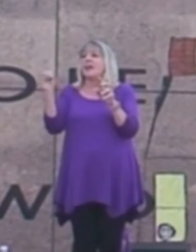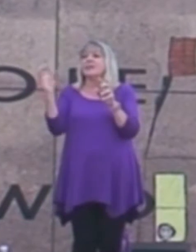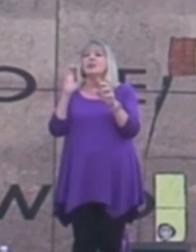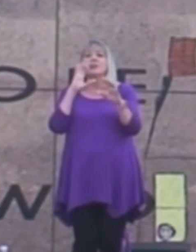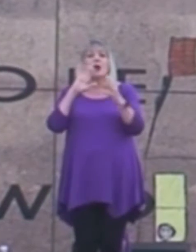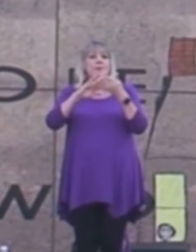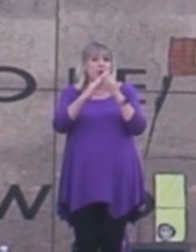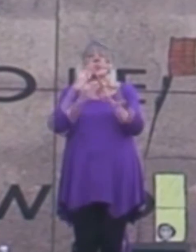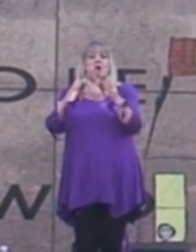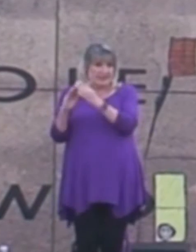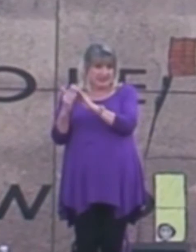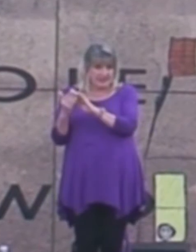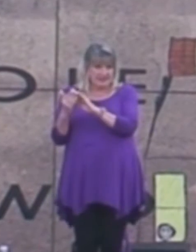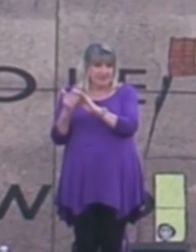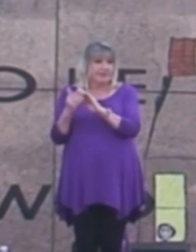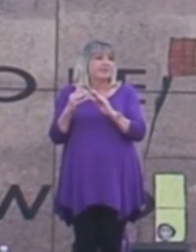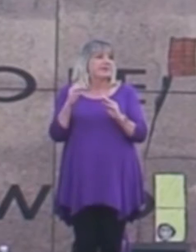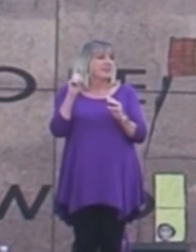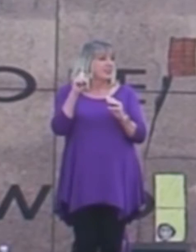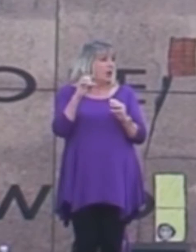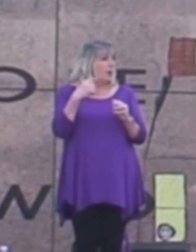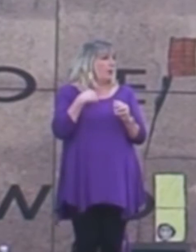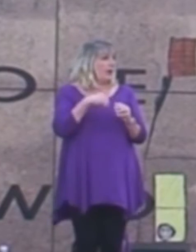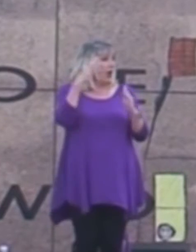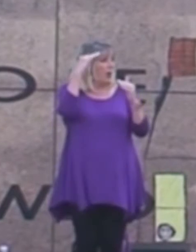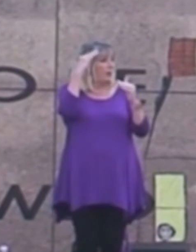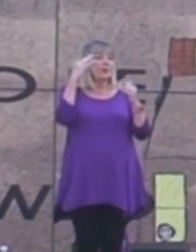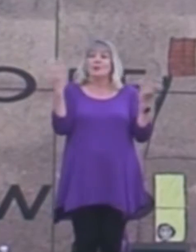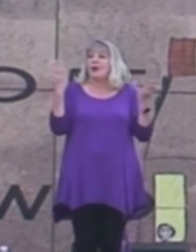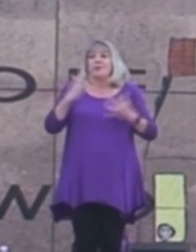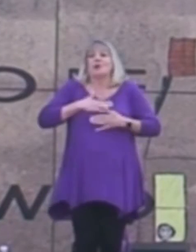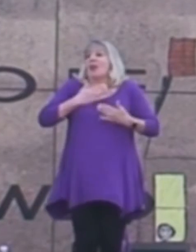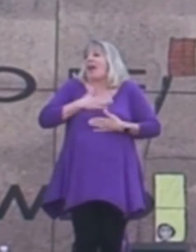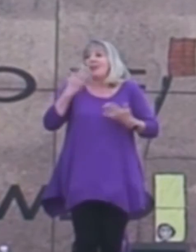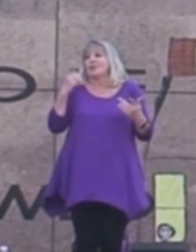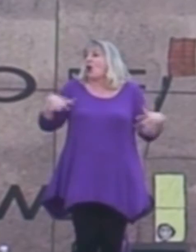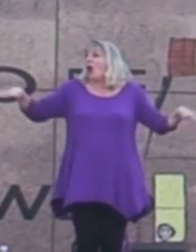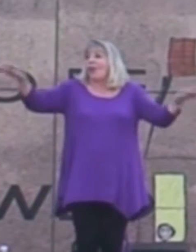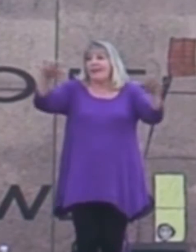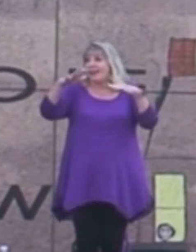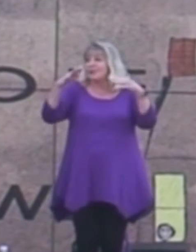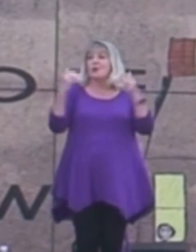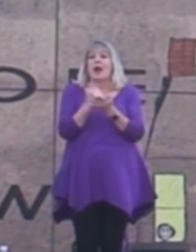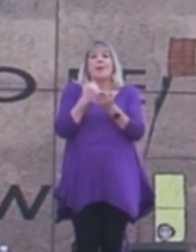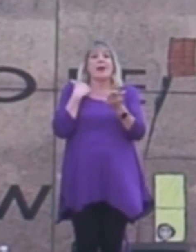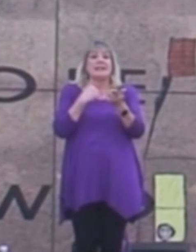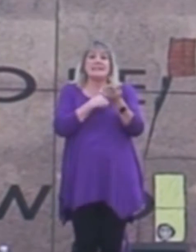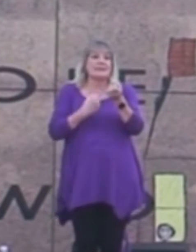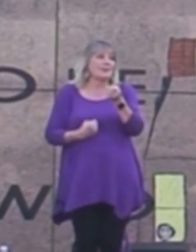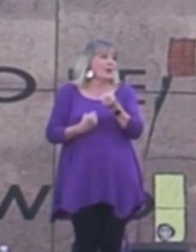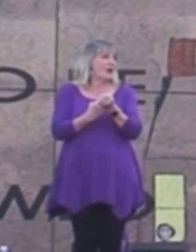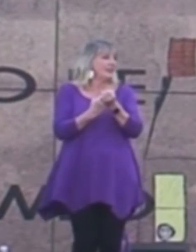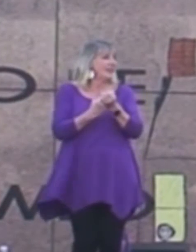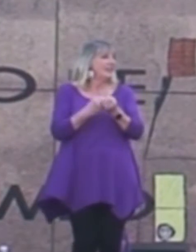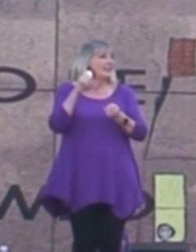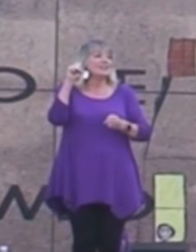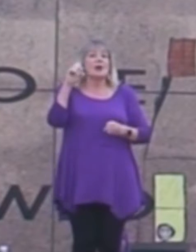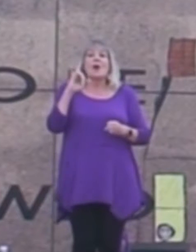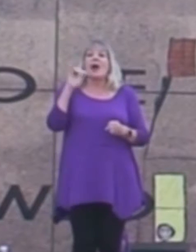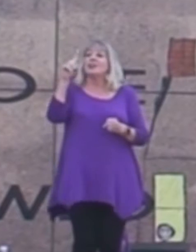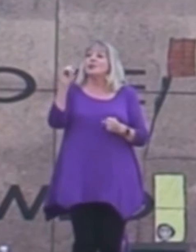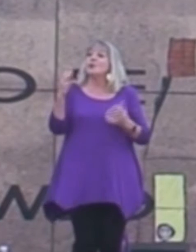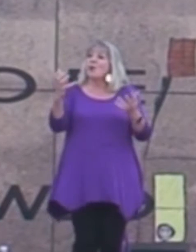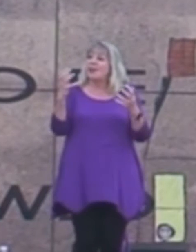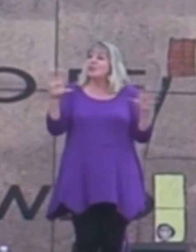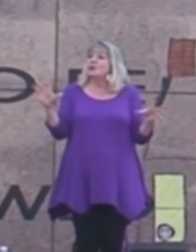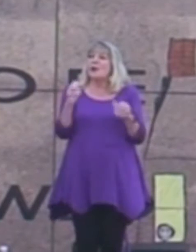different communities. So we hope, we're just glad you're all out here to help us support. So I do want to